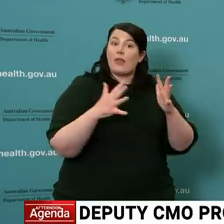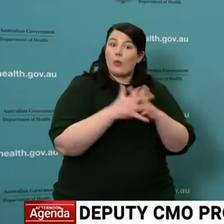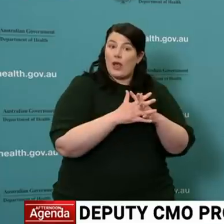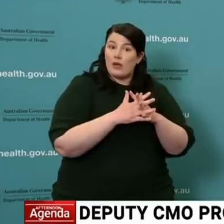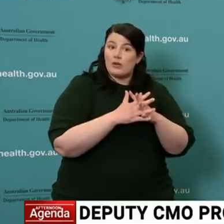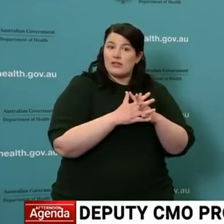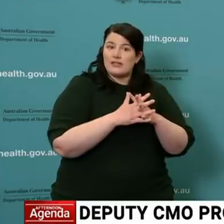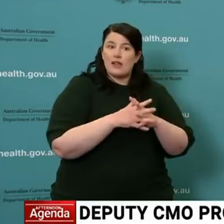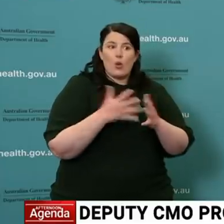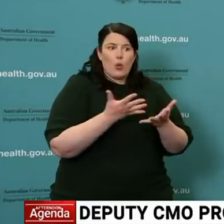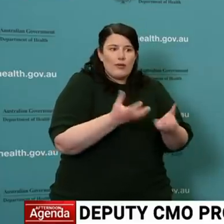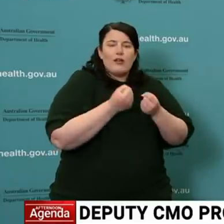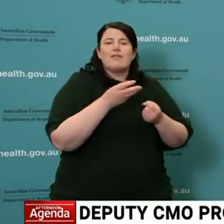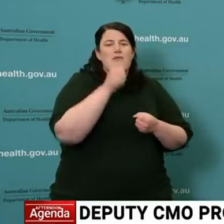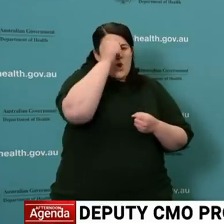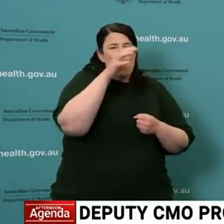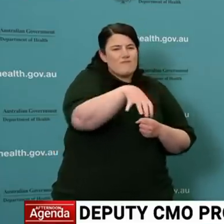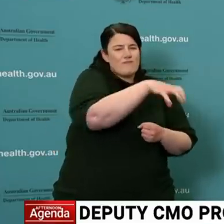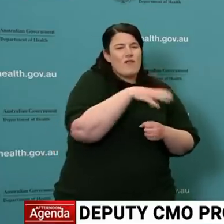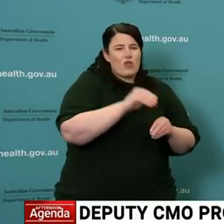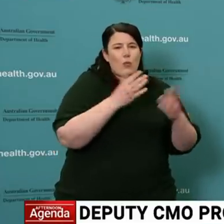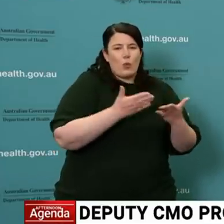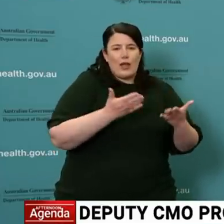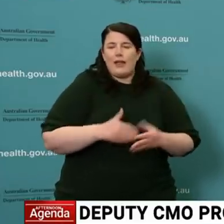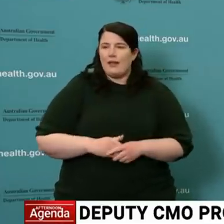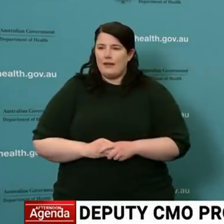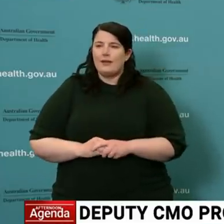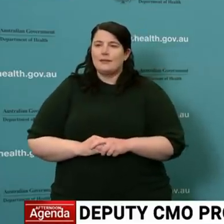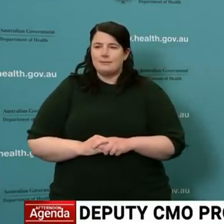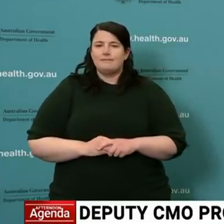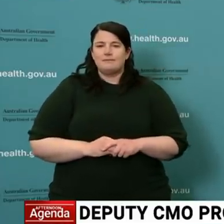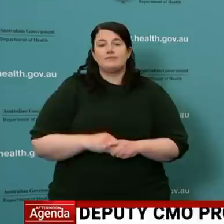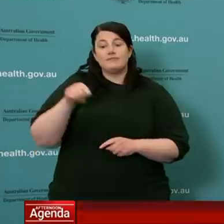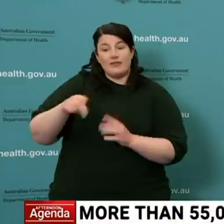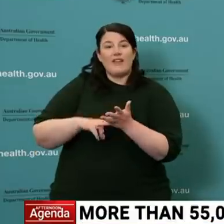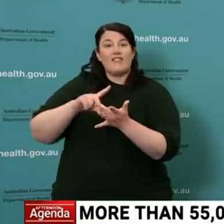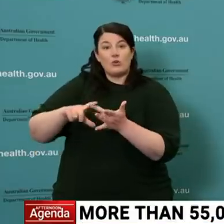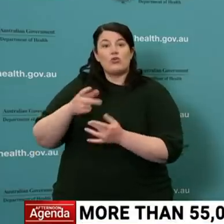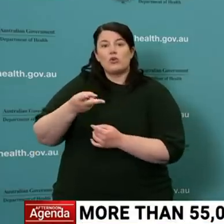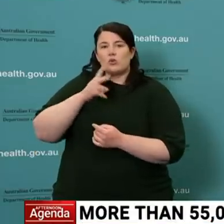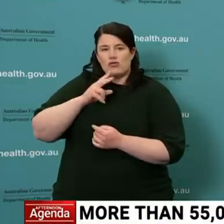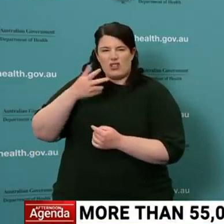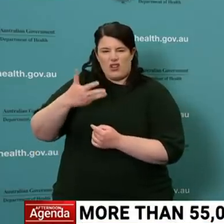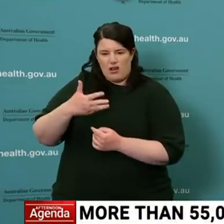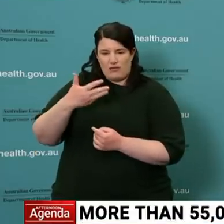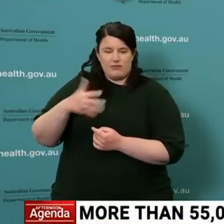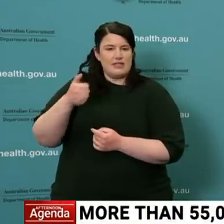linked to known clusters, 275 new cases in Victoria and one additional case in Queensland.